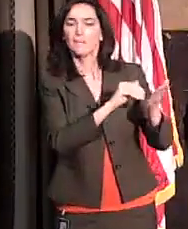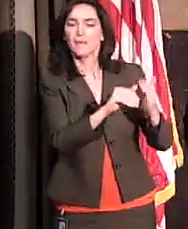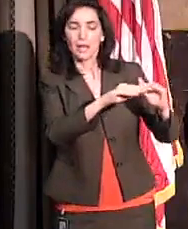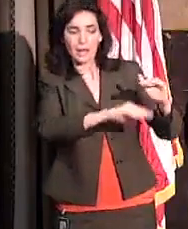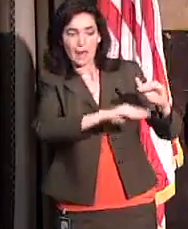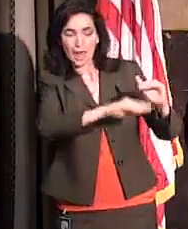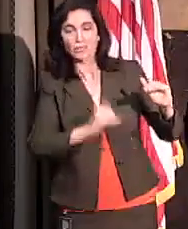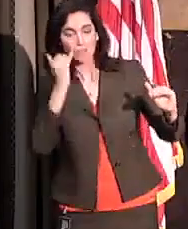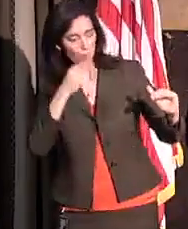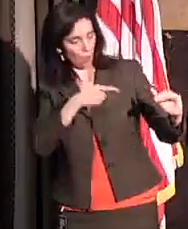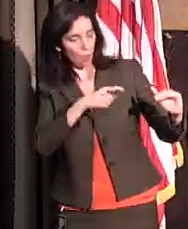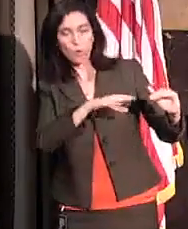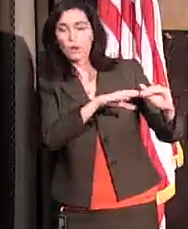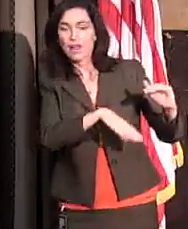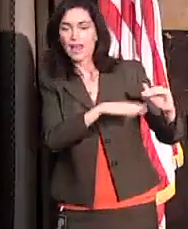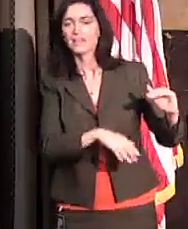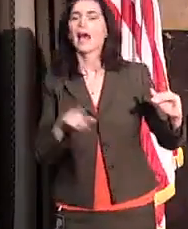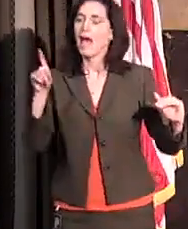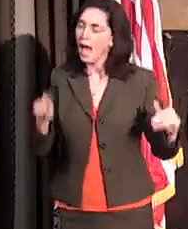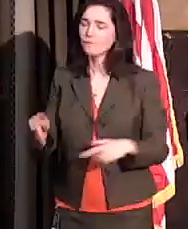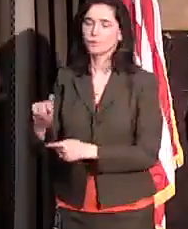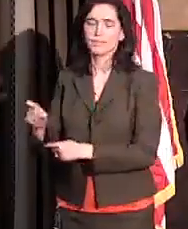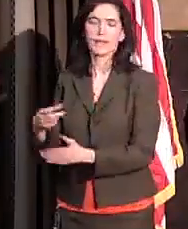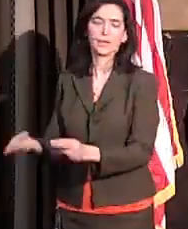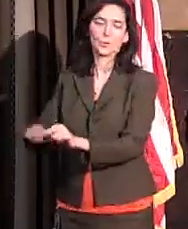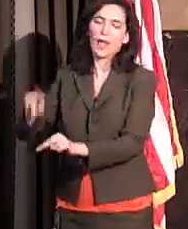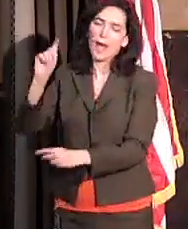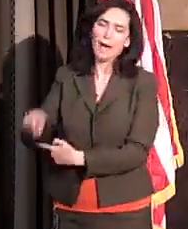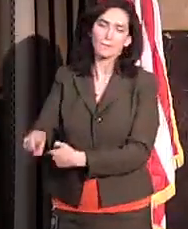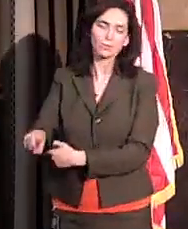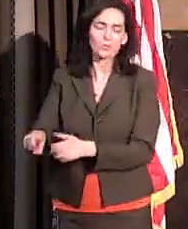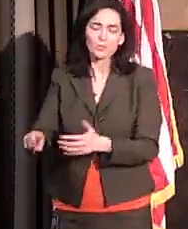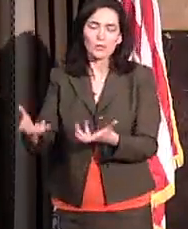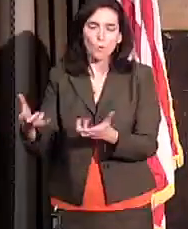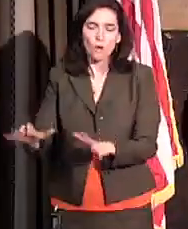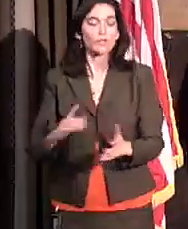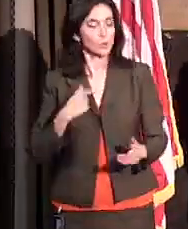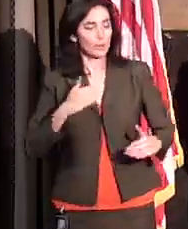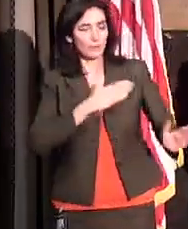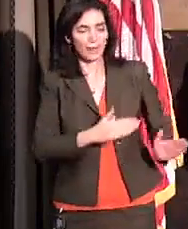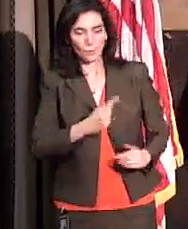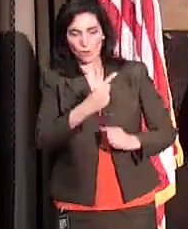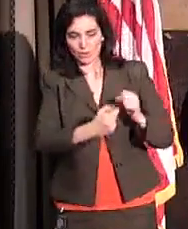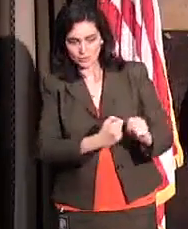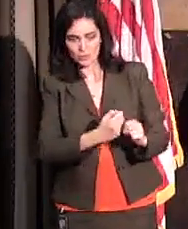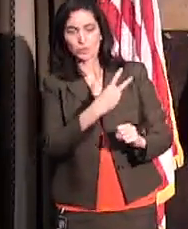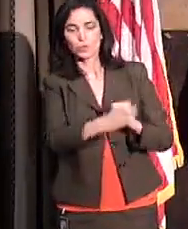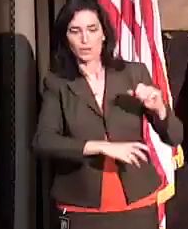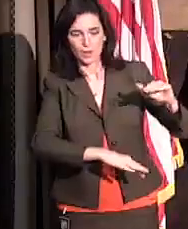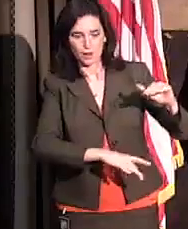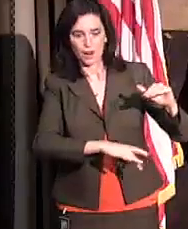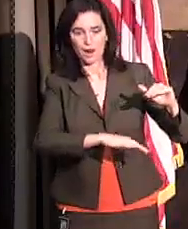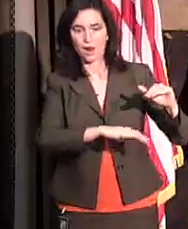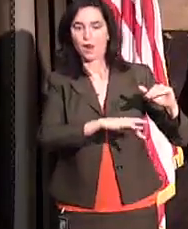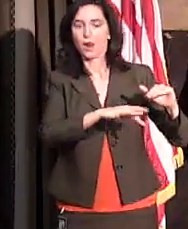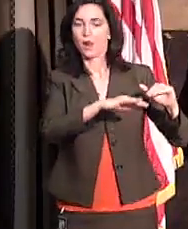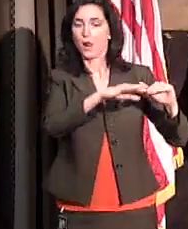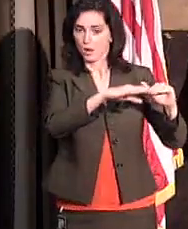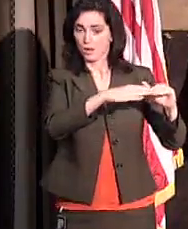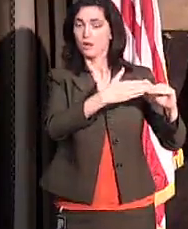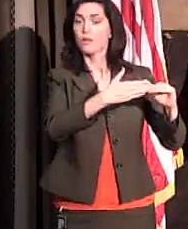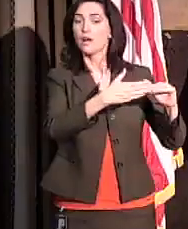million, then there will be a tax increase. And so that's why we're going to do this over 2 years, and it will be necessary again to